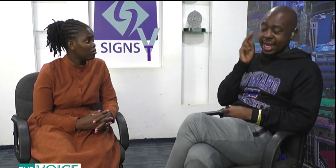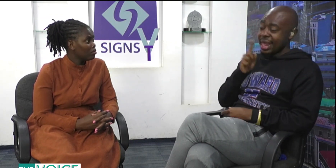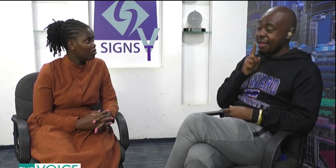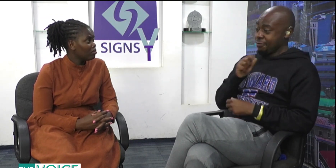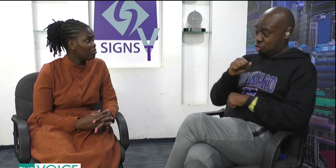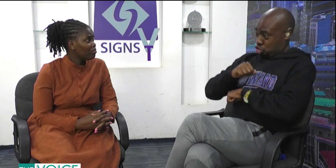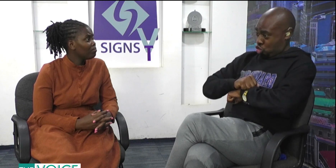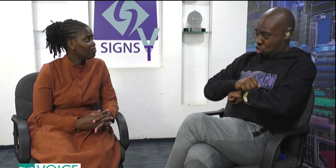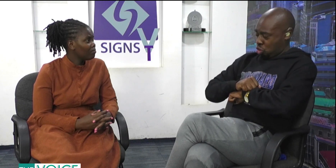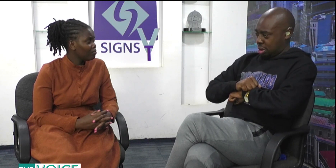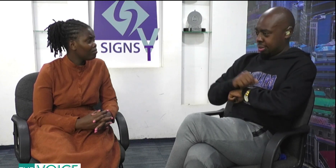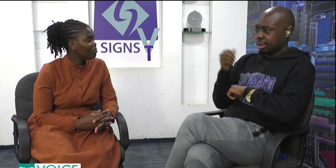sodas, we interact.